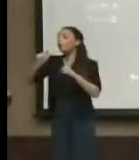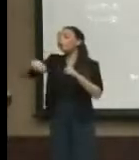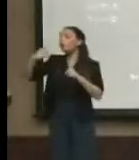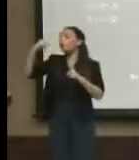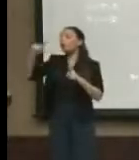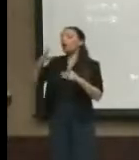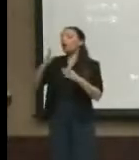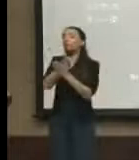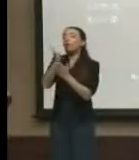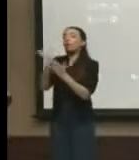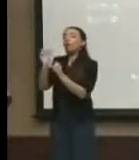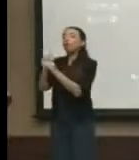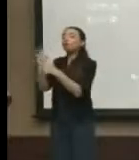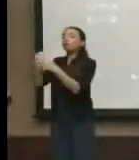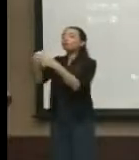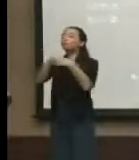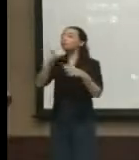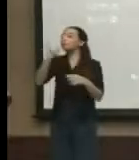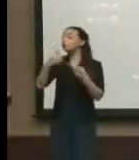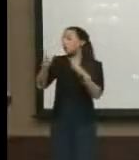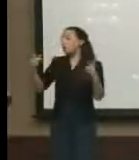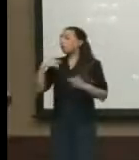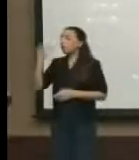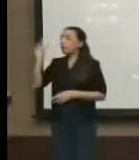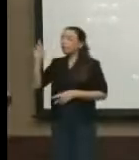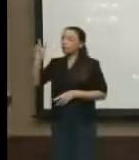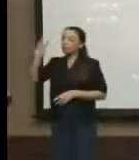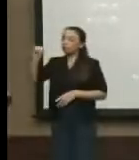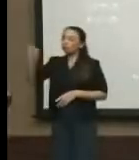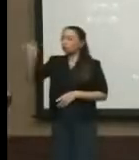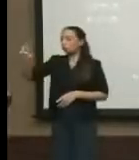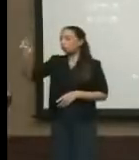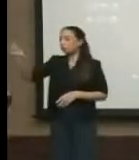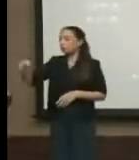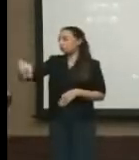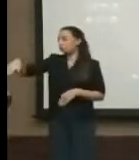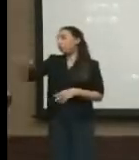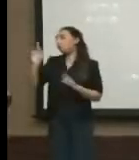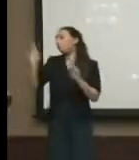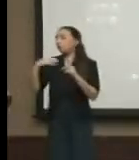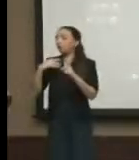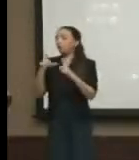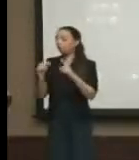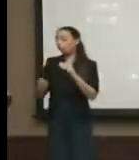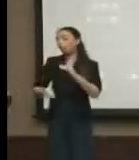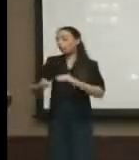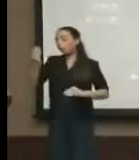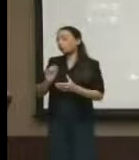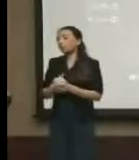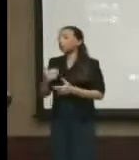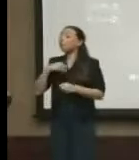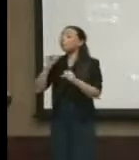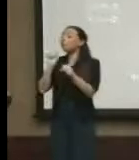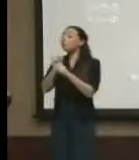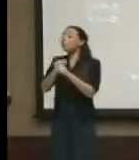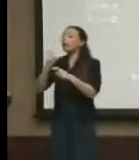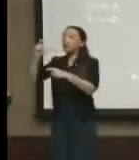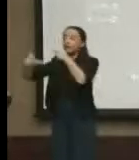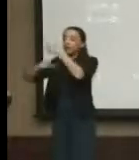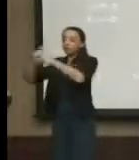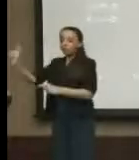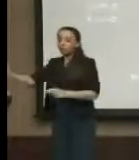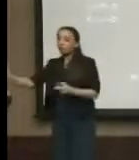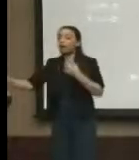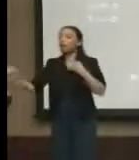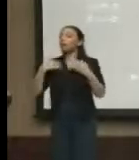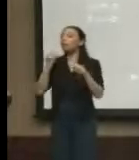industries and then take it forward from there. But when I'm working with the industry and working with the society, there are two challenges that I'm facing.